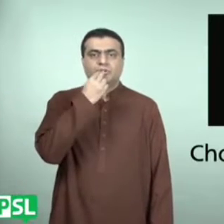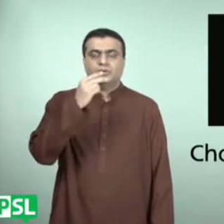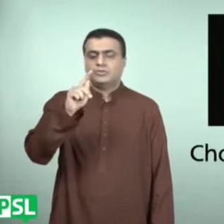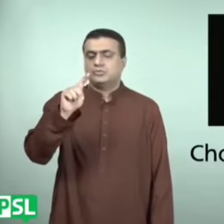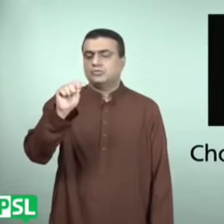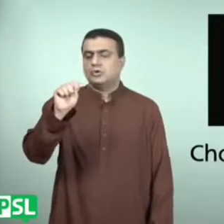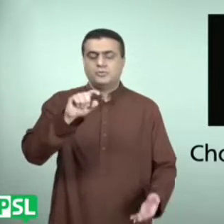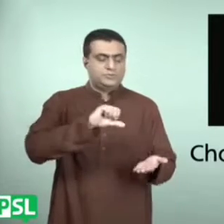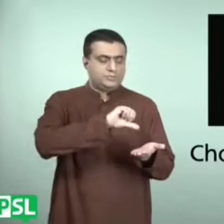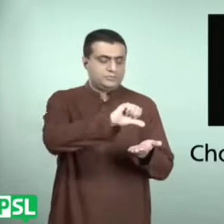Chocolate topping.